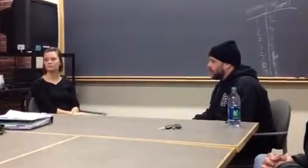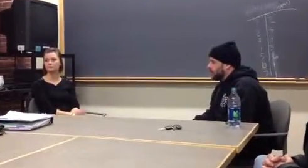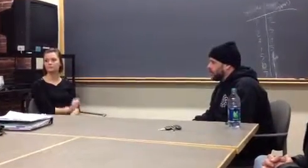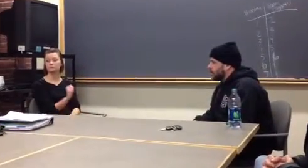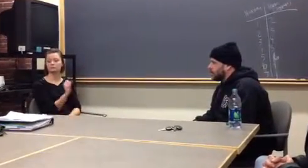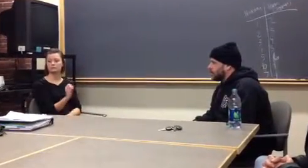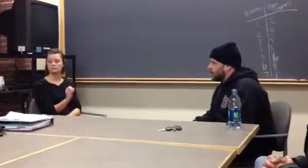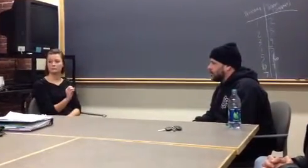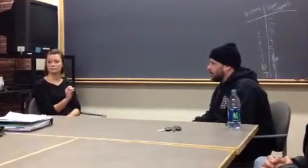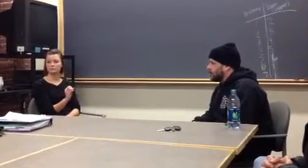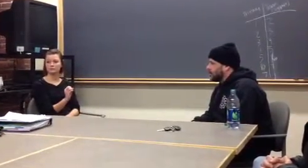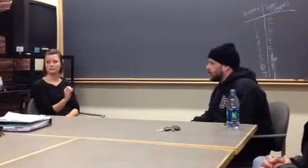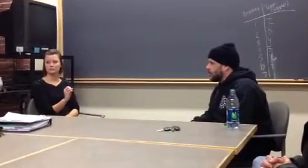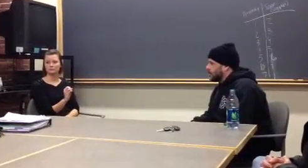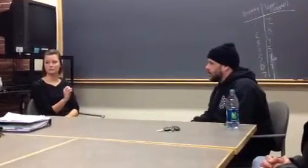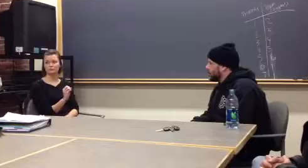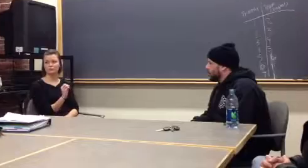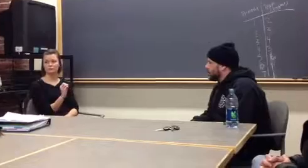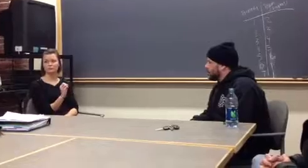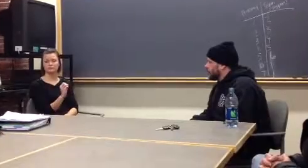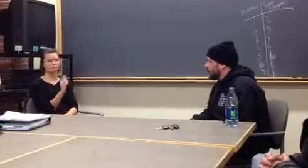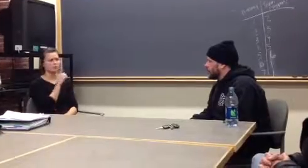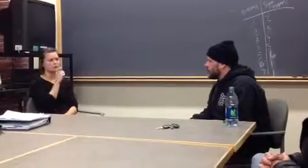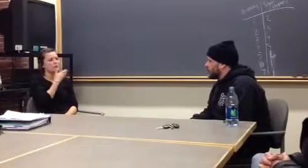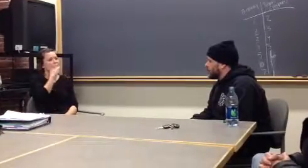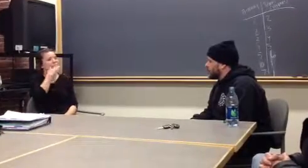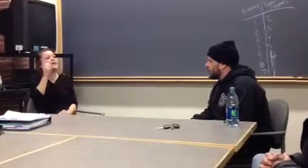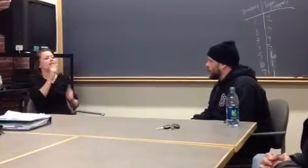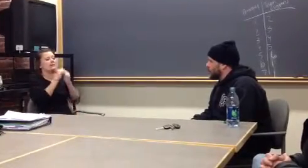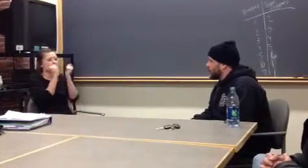So, who's the best team?